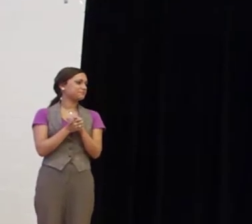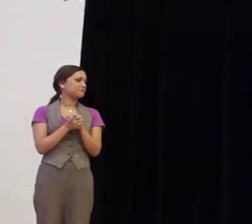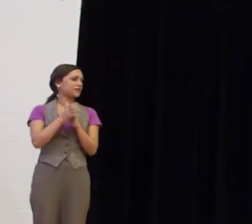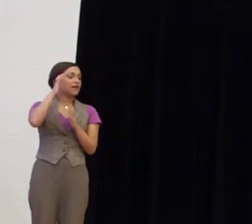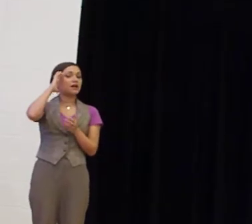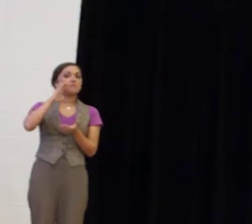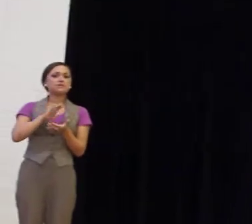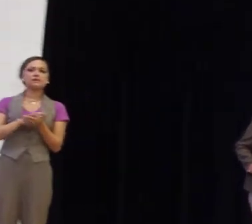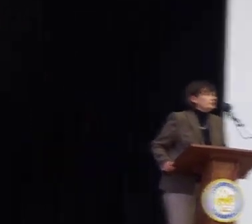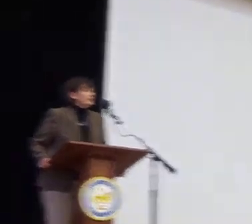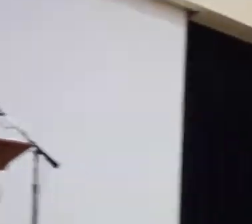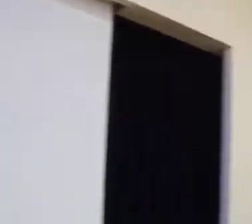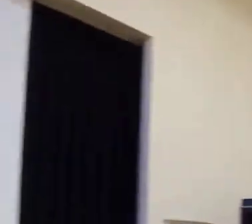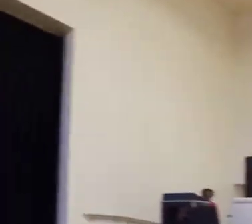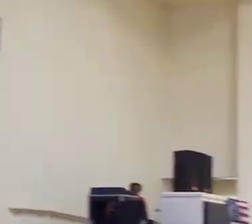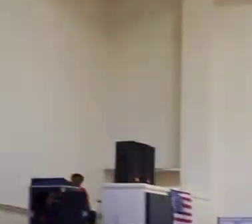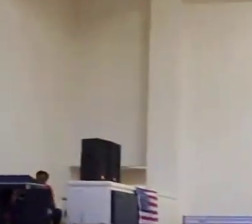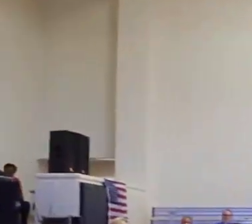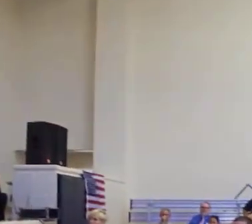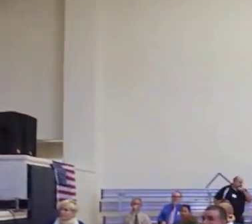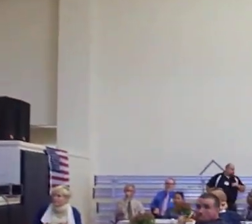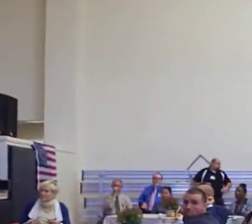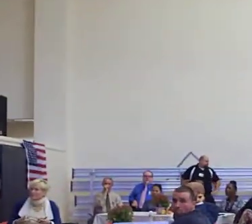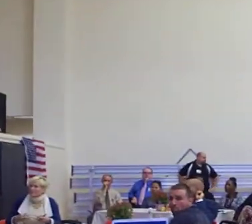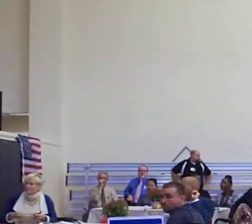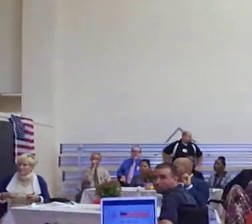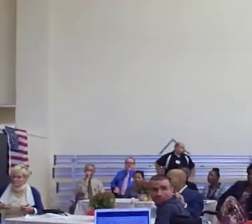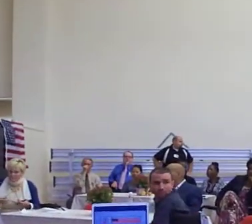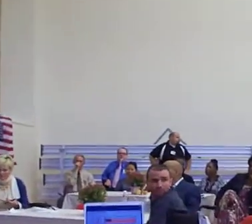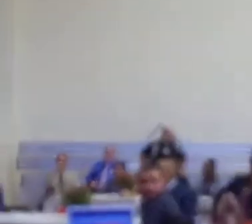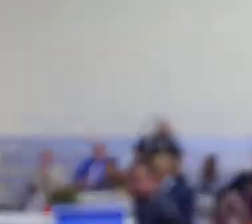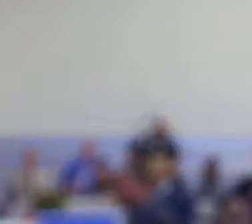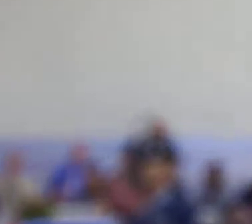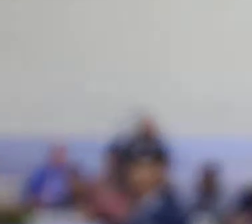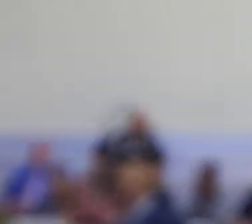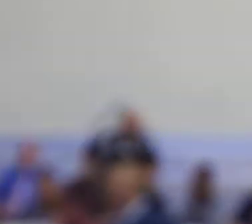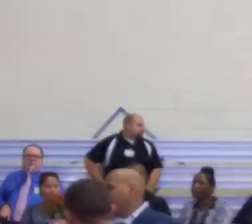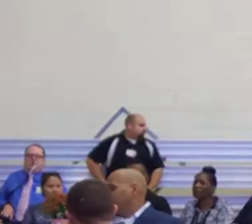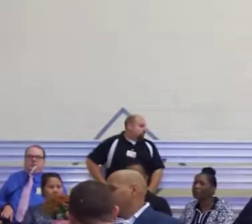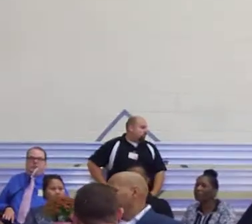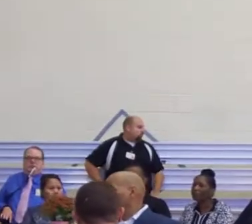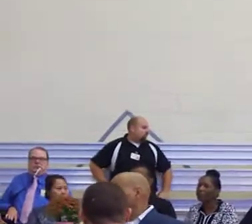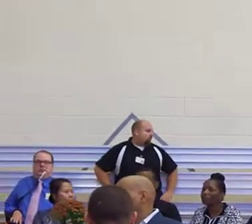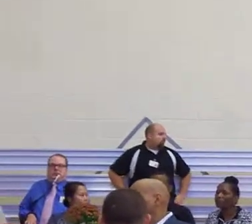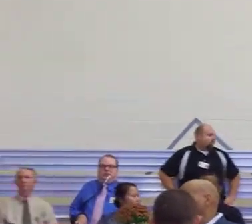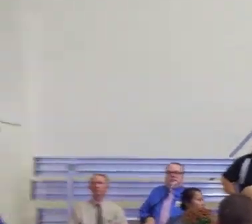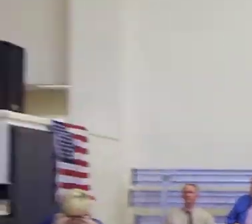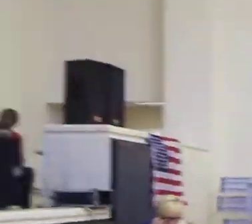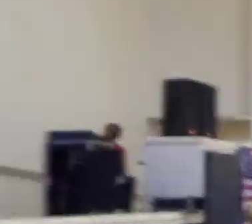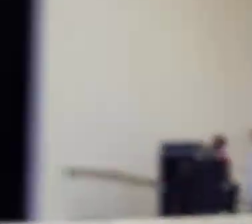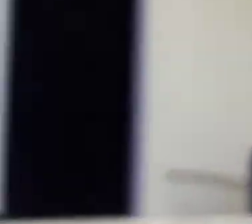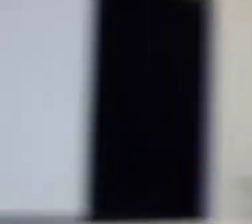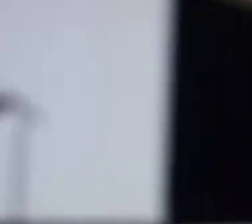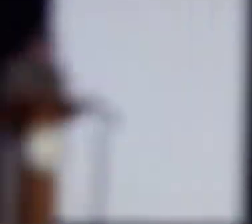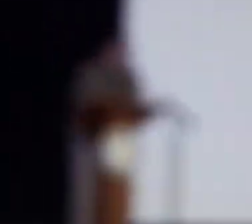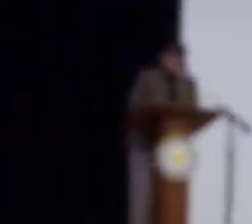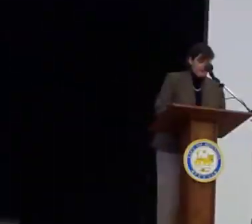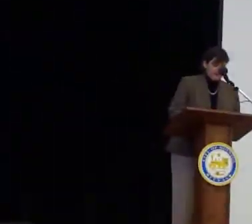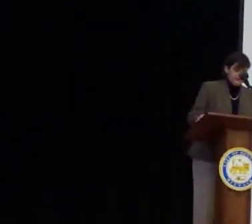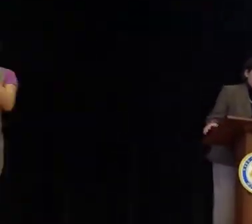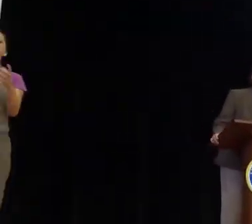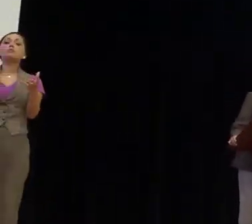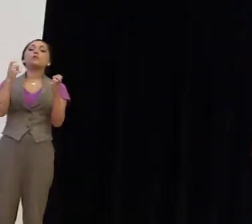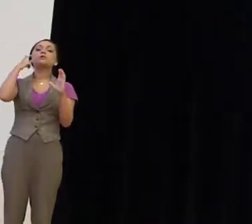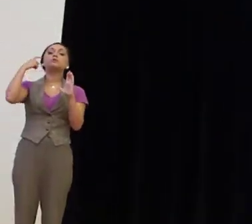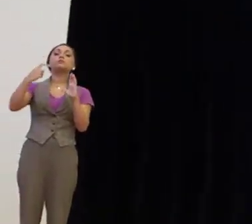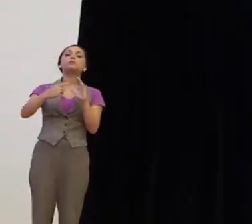there are other folks here from city offices, and we appreciate your being here. I'd also like to